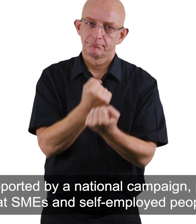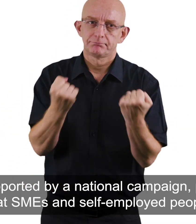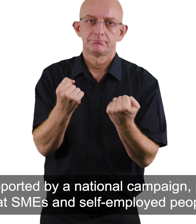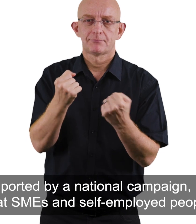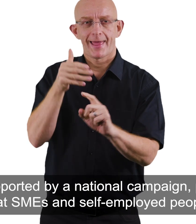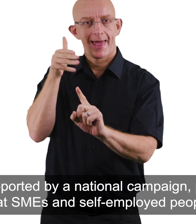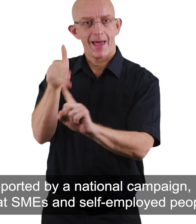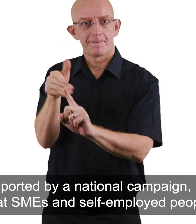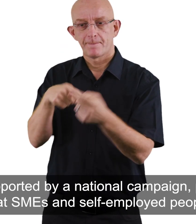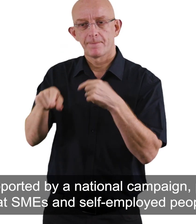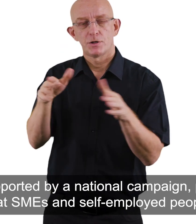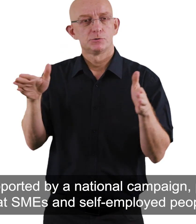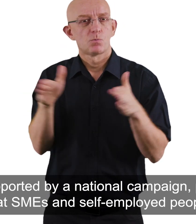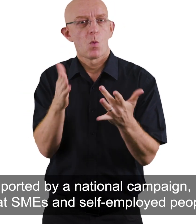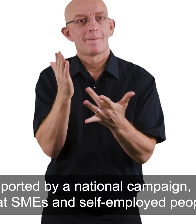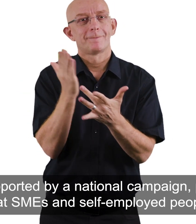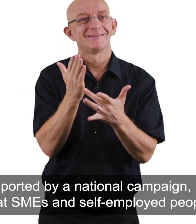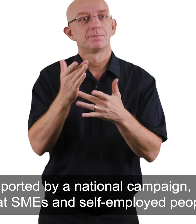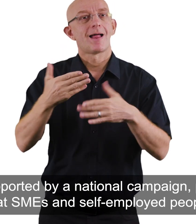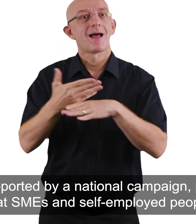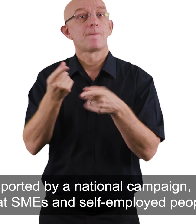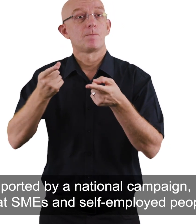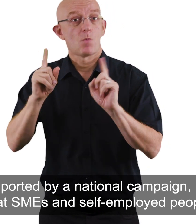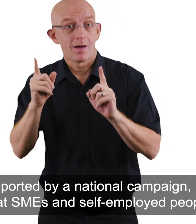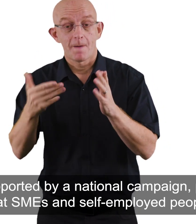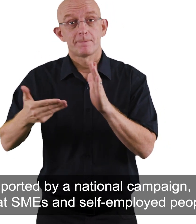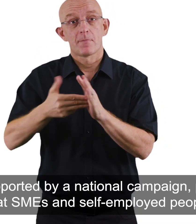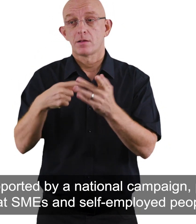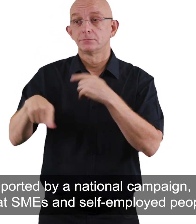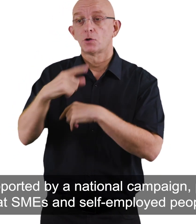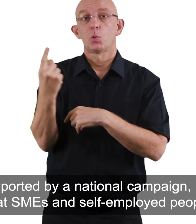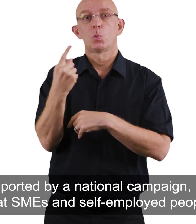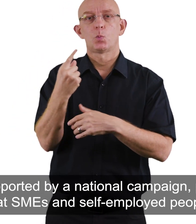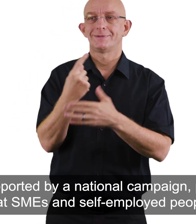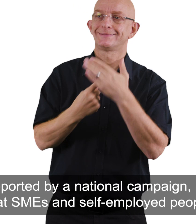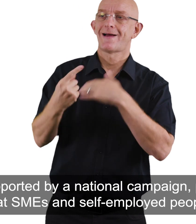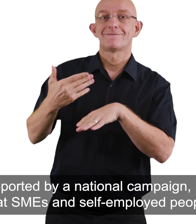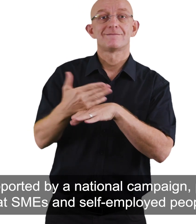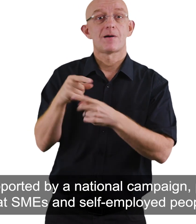particularly aimed at SMEs and self-employed people.